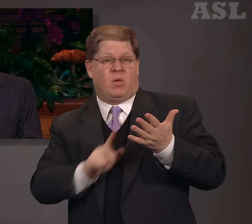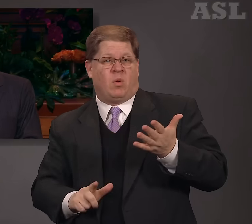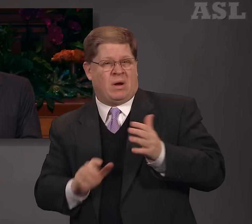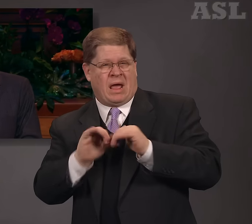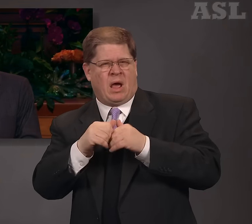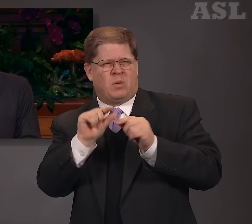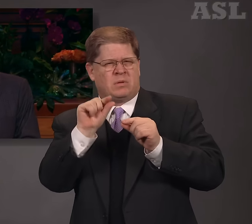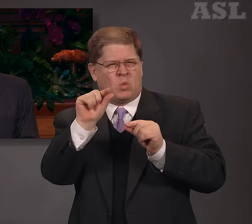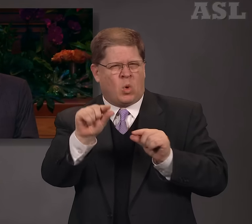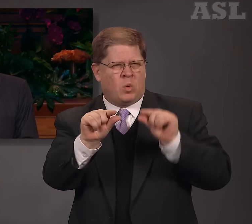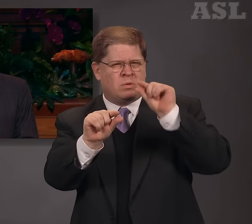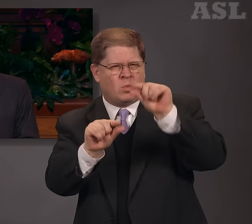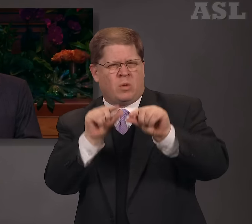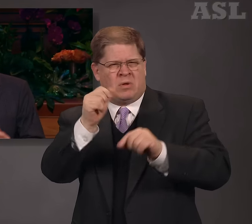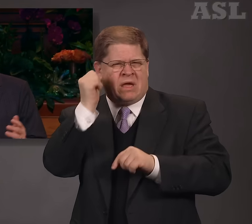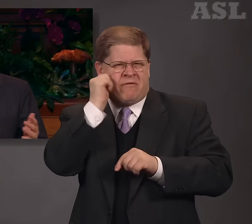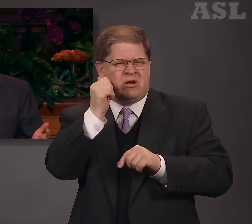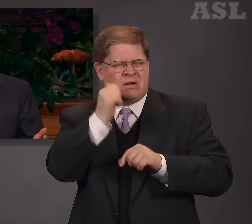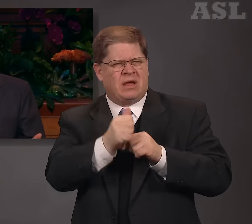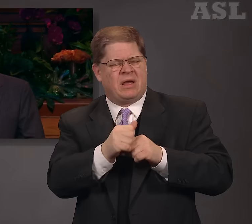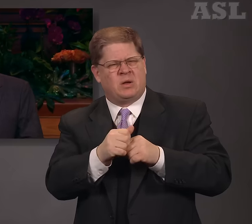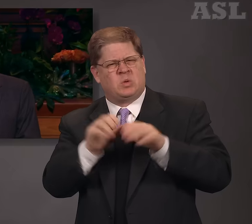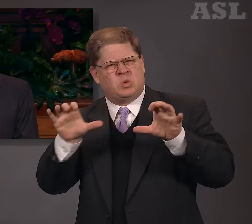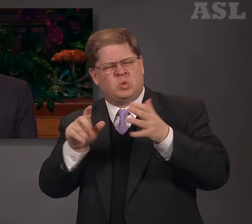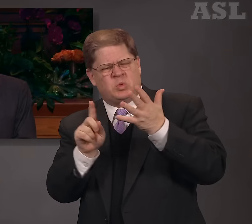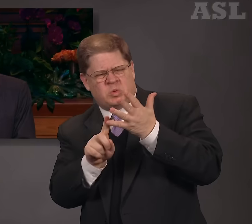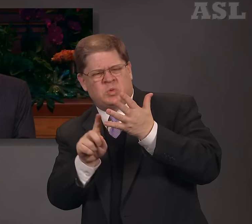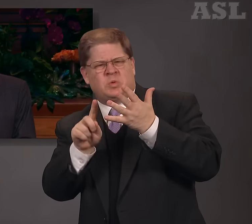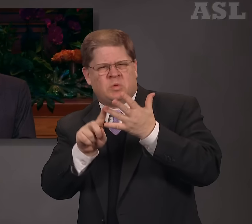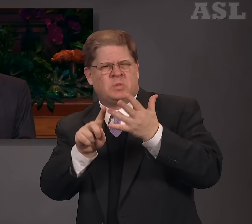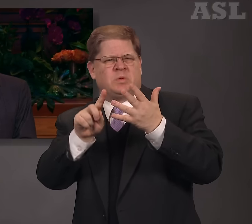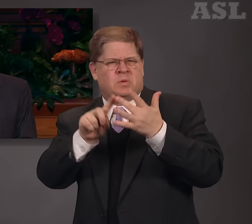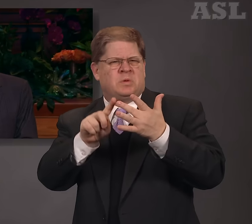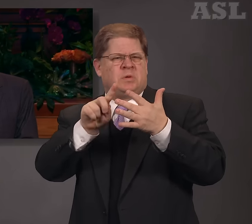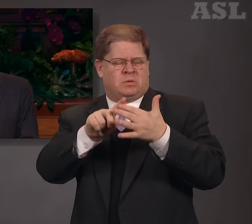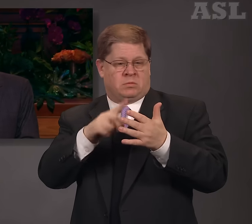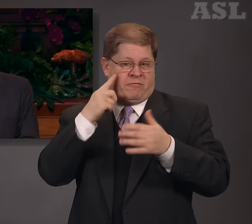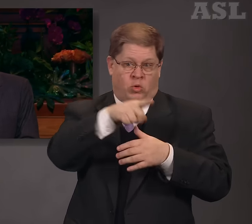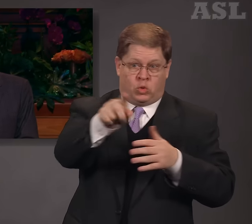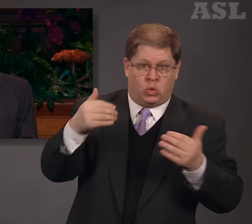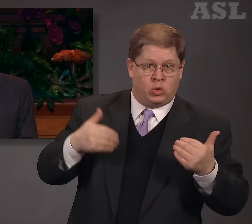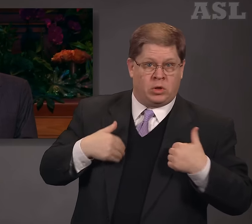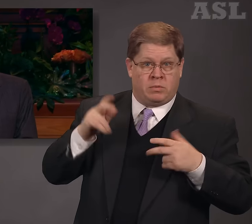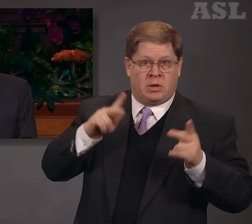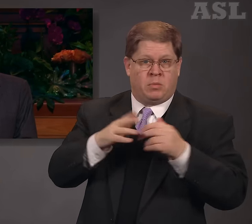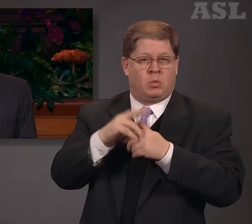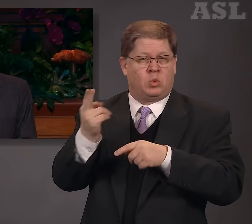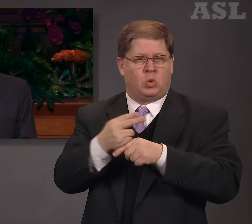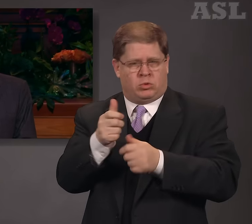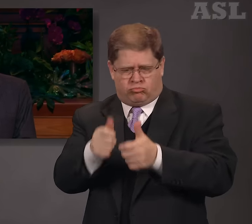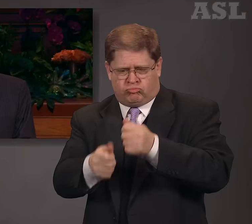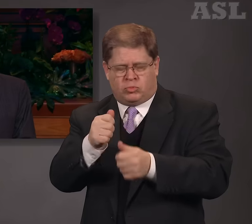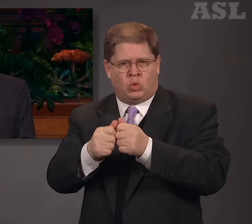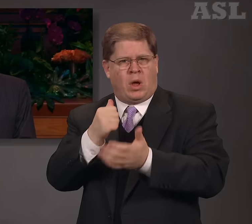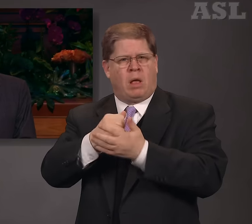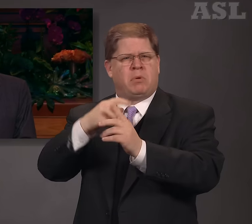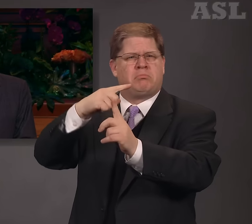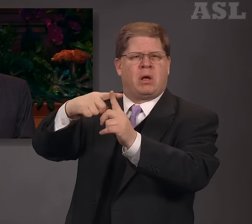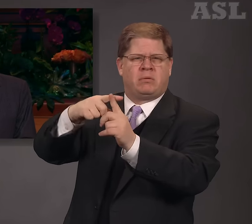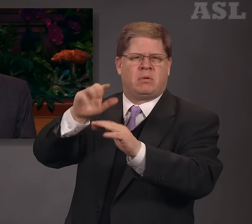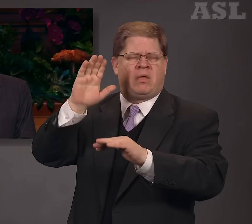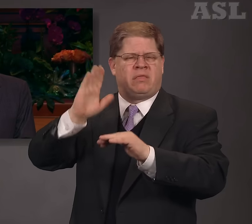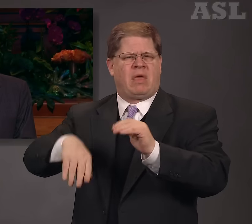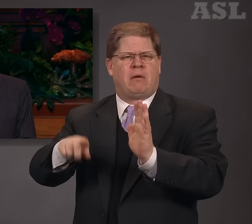measured in small daily deeds, footsteps on the covenant path. For young people, using social media to build up rather